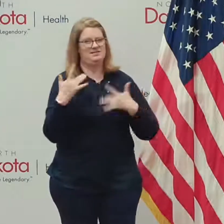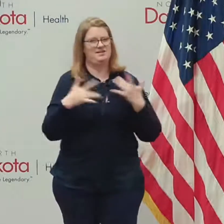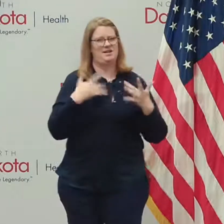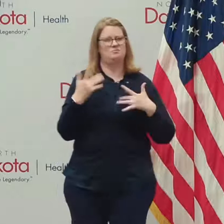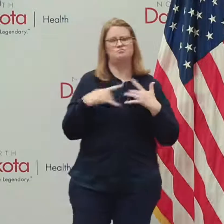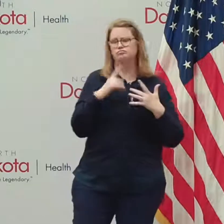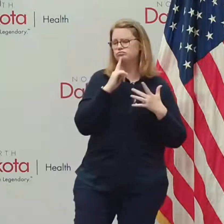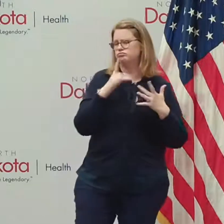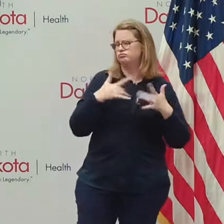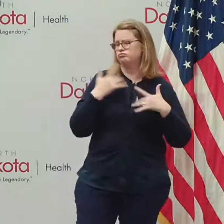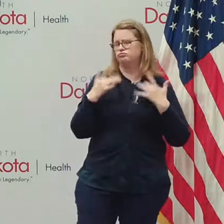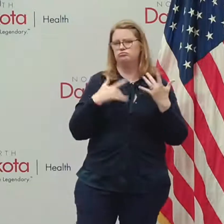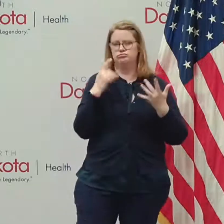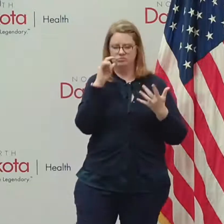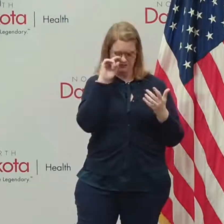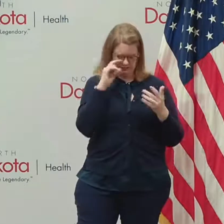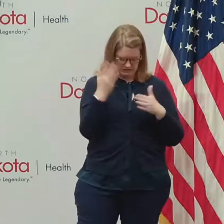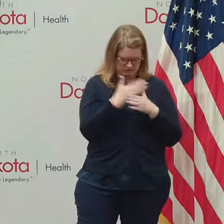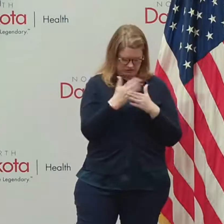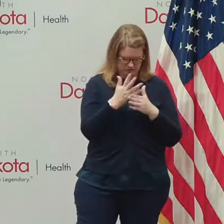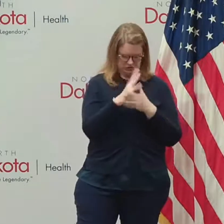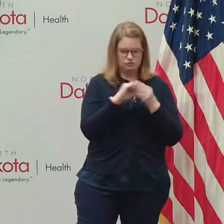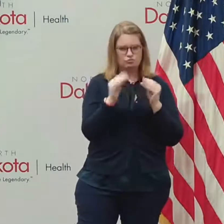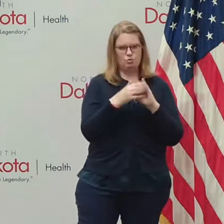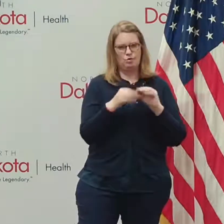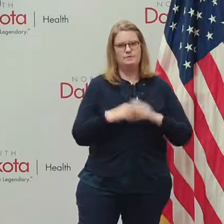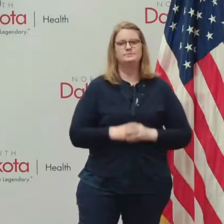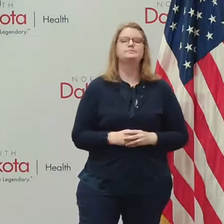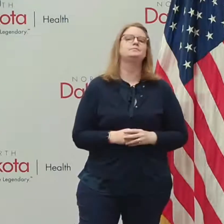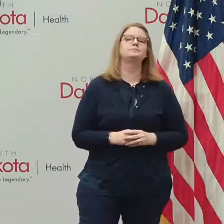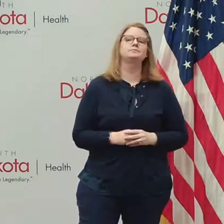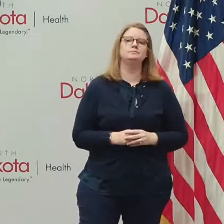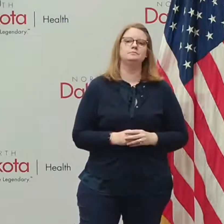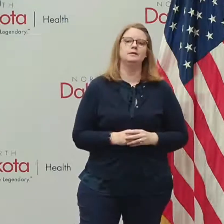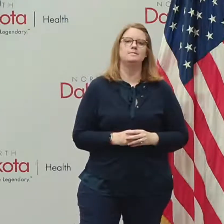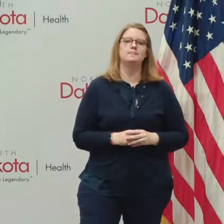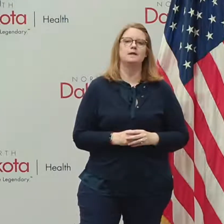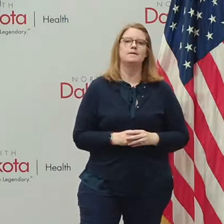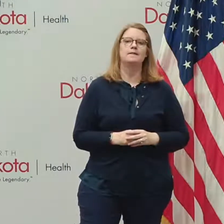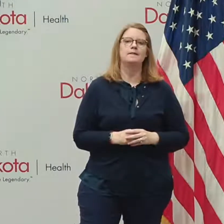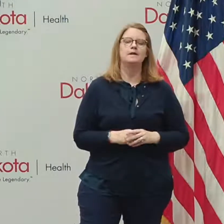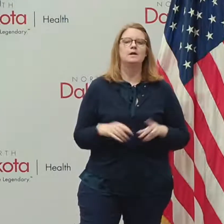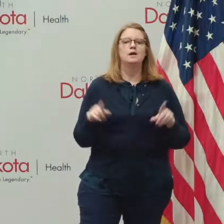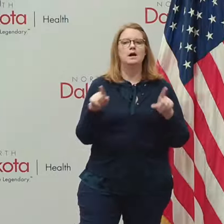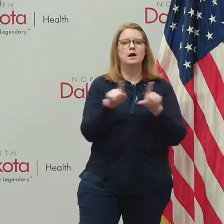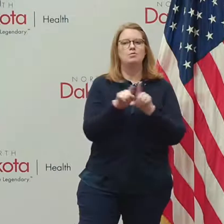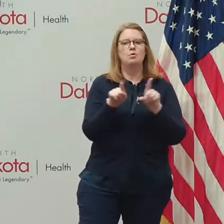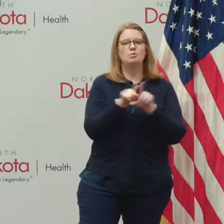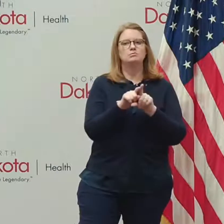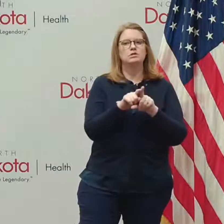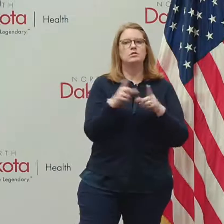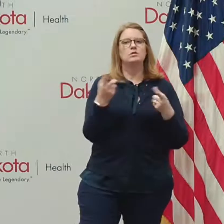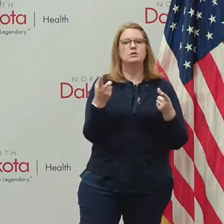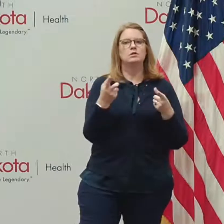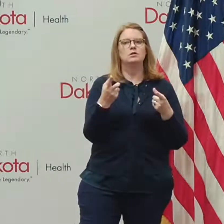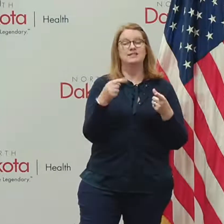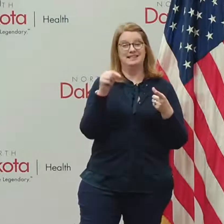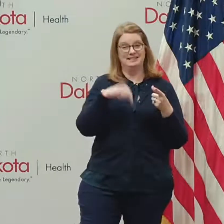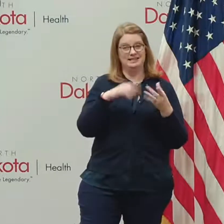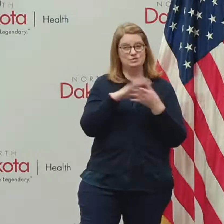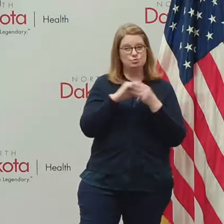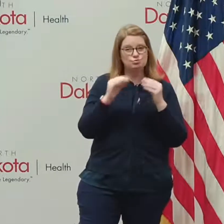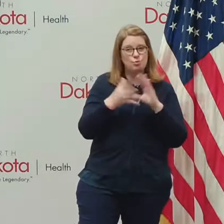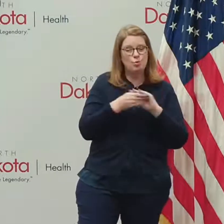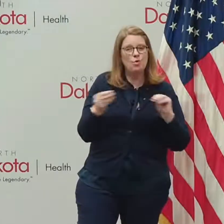them join us as well to share their story. Then, and in addition, we'll do what we have done every year. We're going to share the